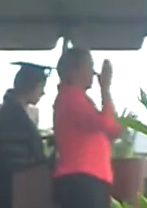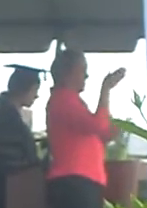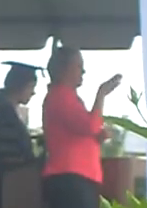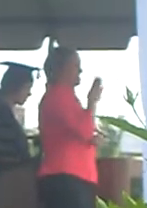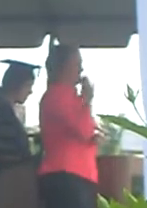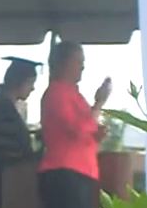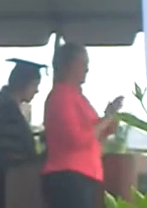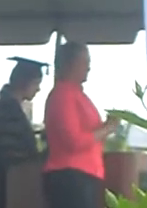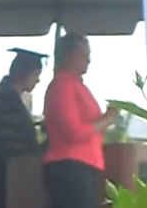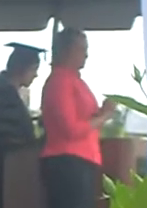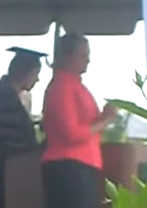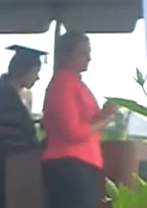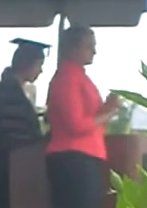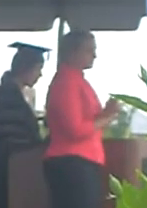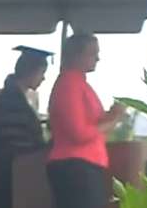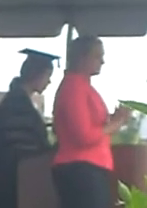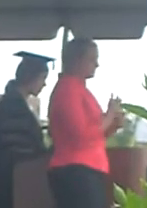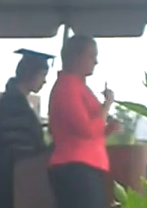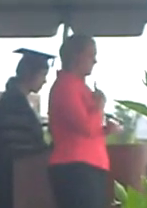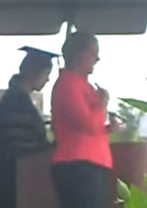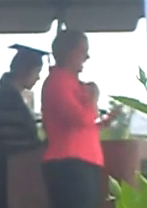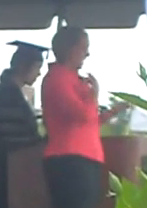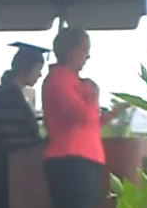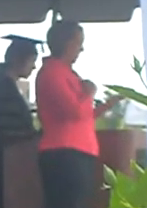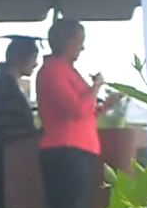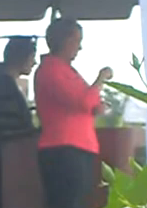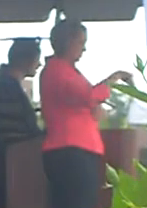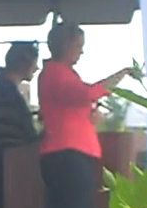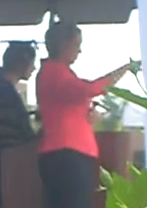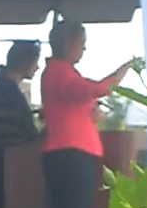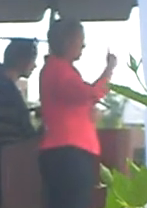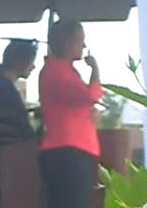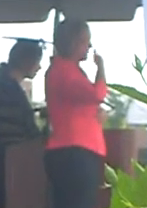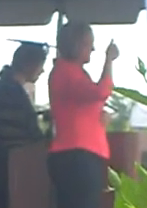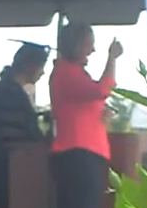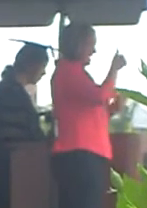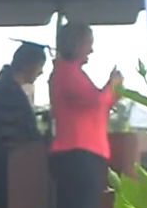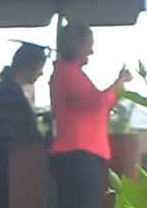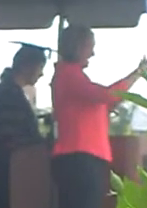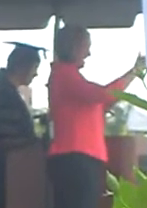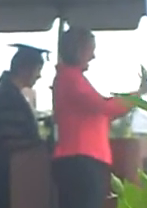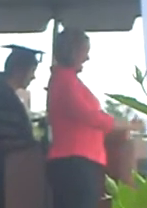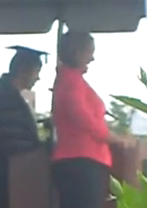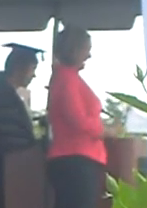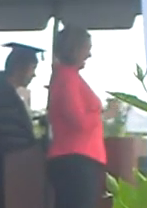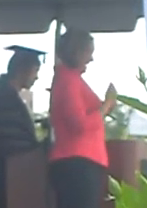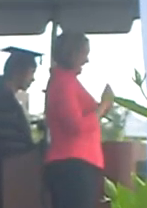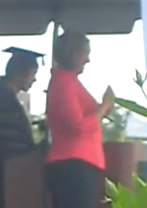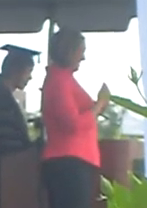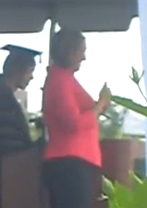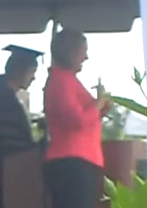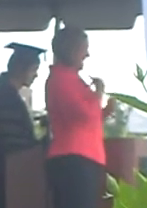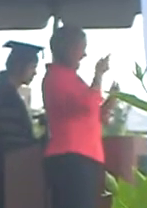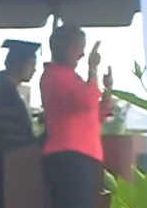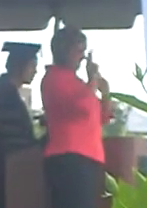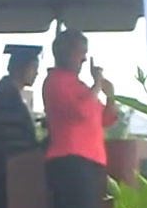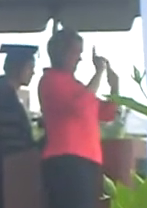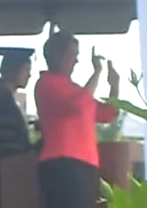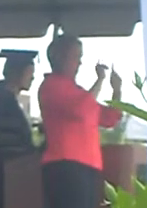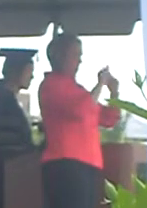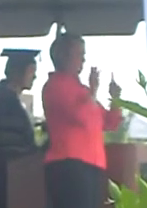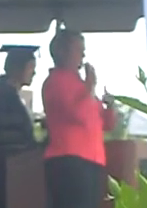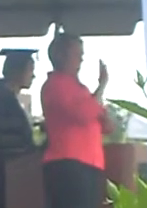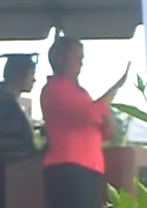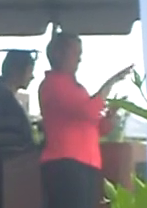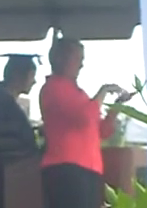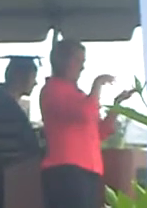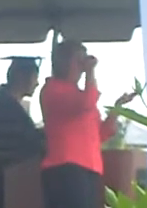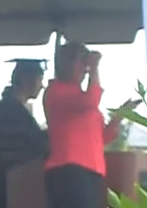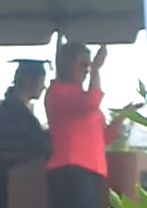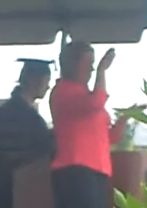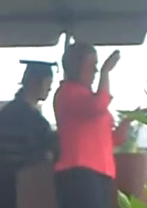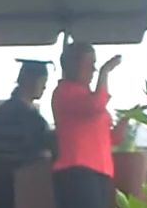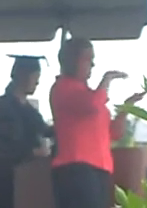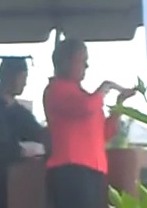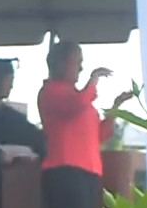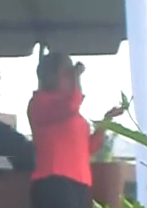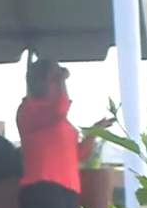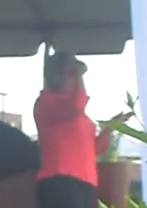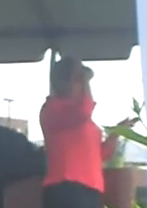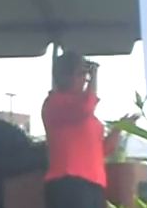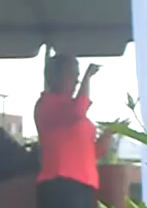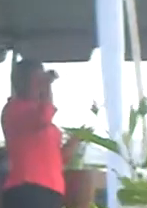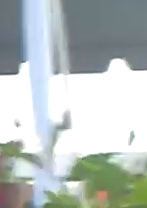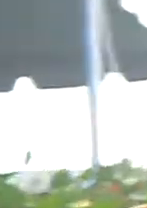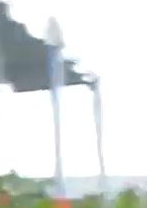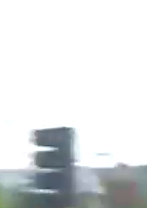all the best in life. It was an honor and a privilege, and now a dear memory, to have served as your student body president. Thank you.